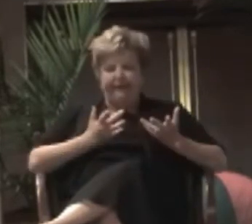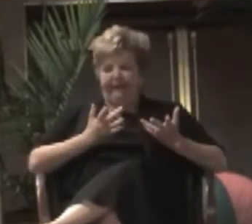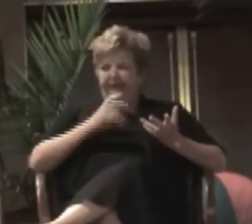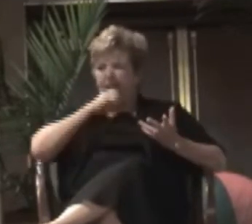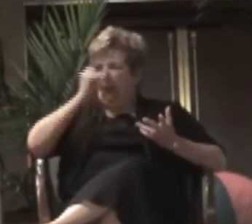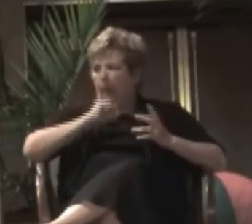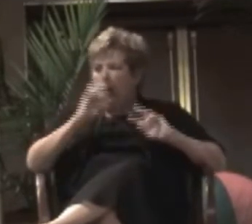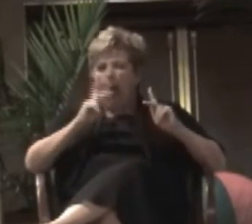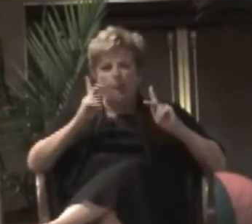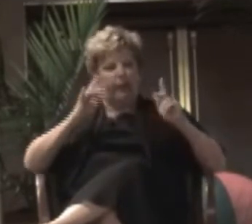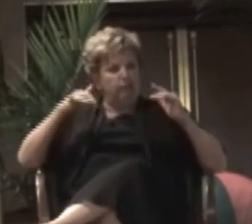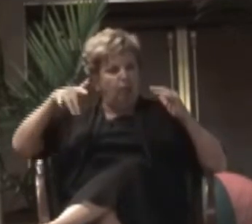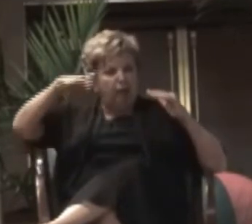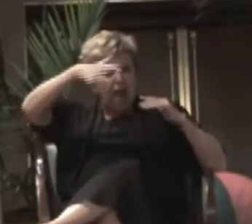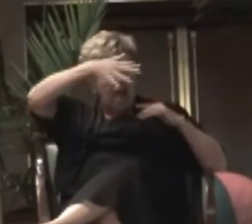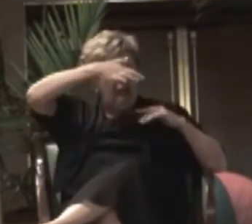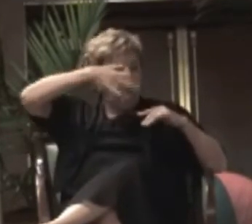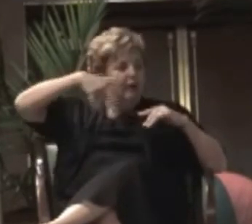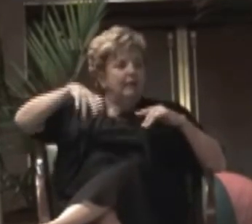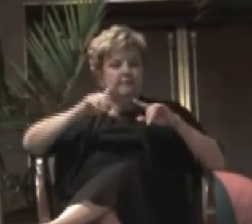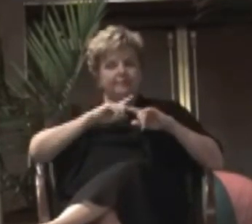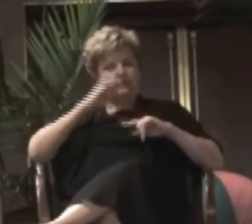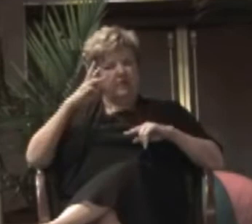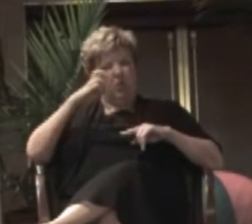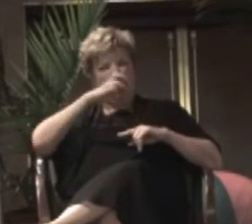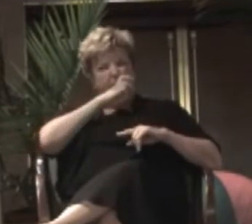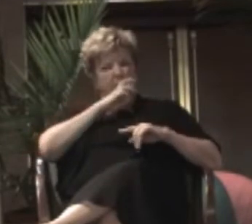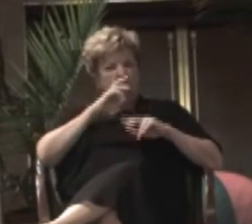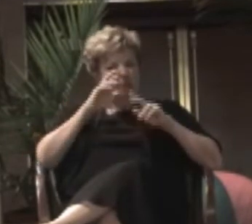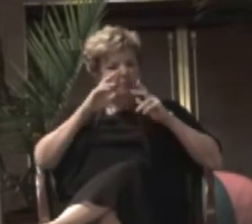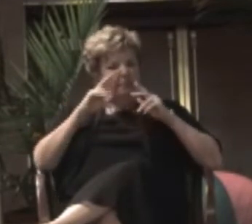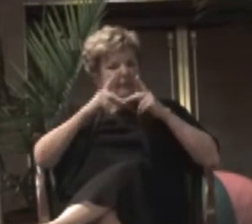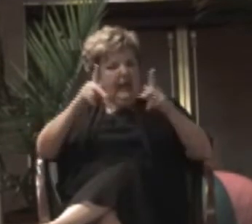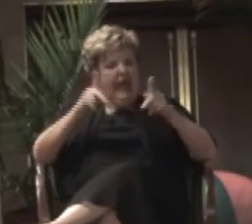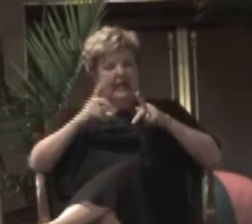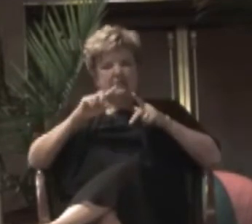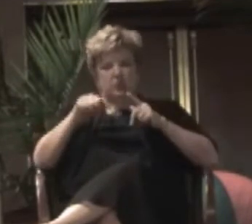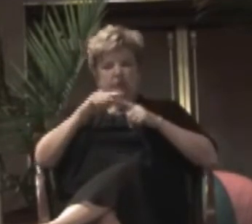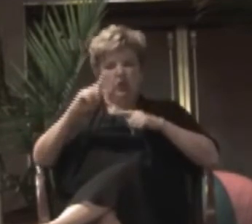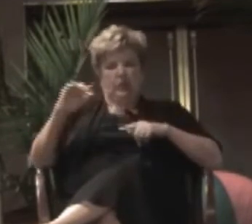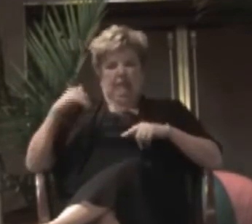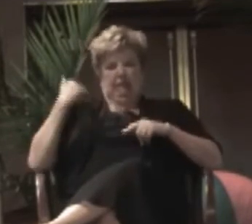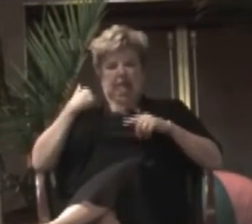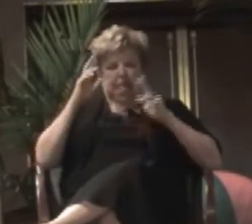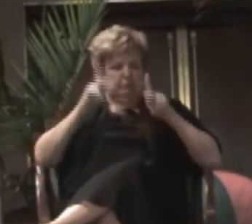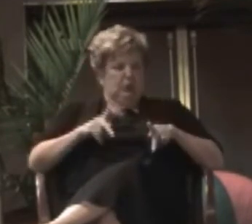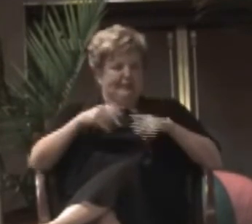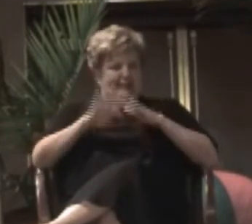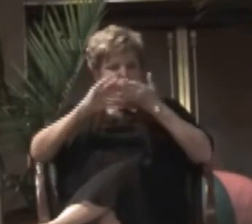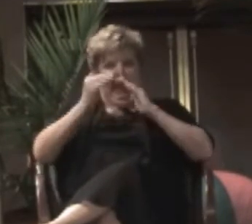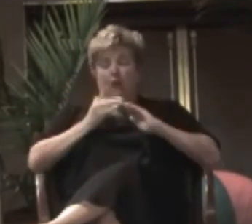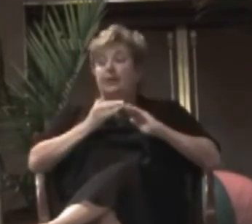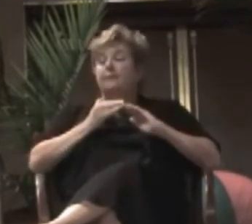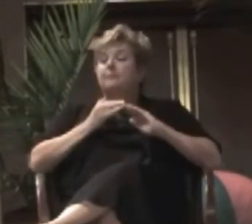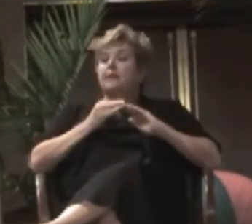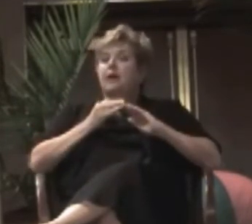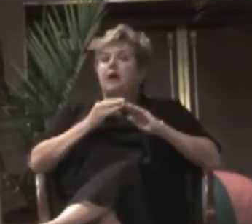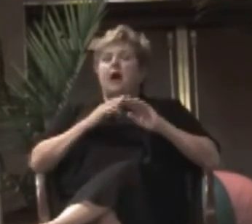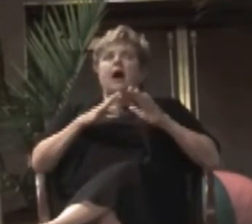It is a weird place when you're the youngest cat in town. I'd love to tell you about 50 stories about that, but I'm